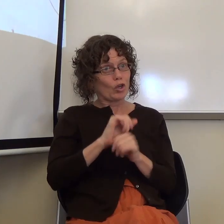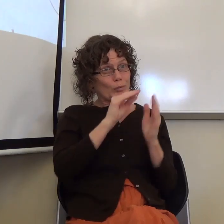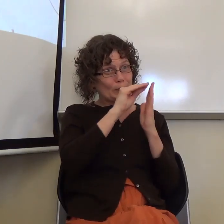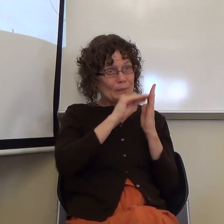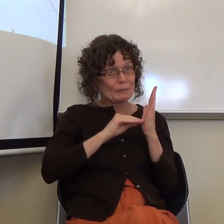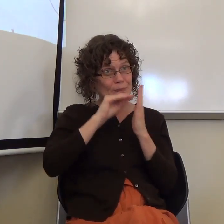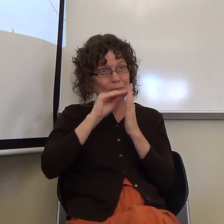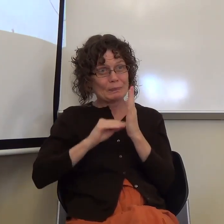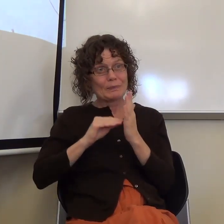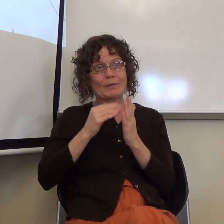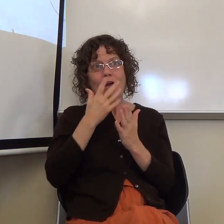easy.